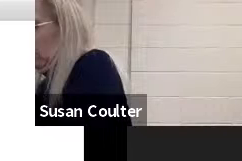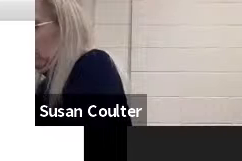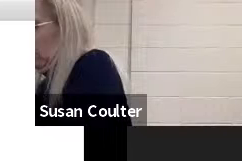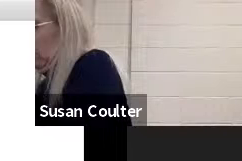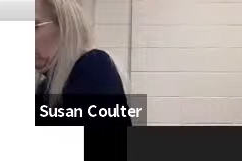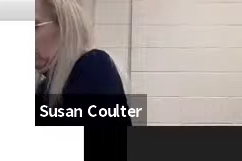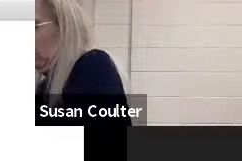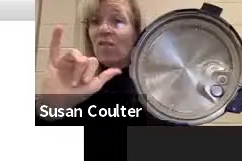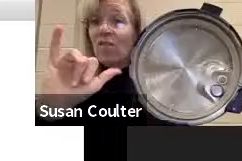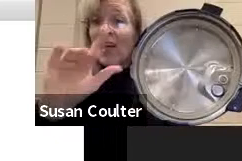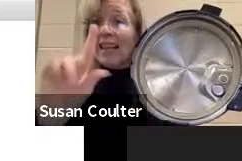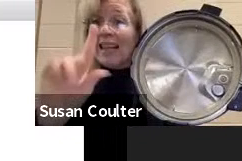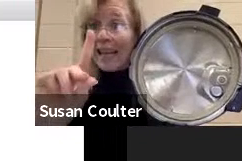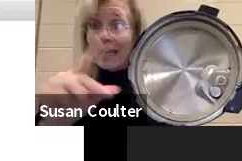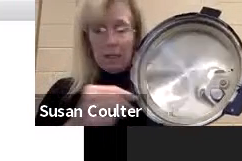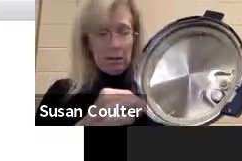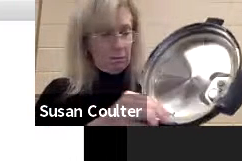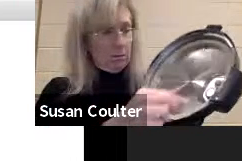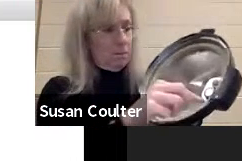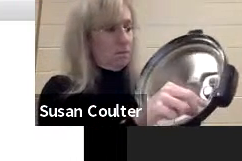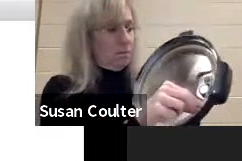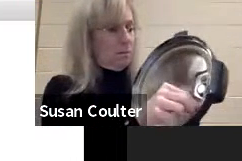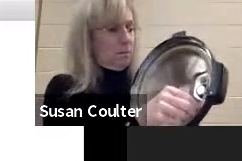They're inside of the lid.